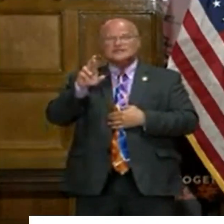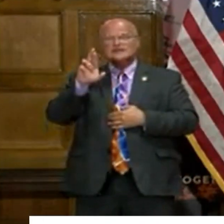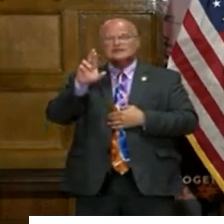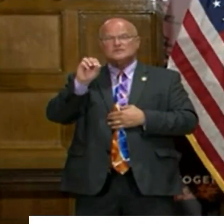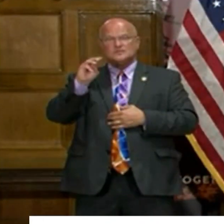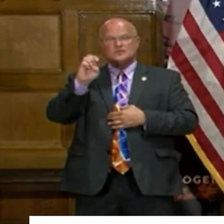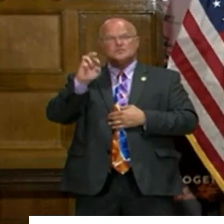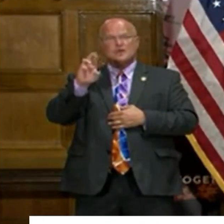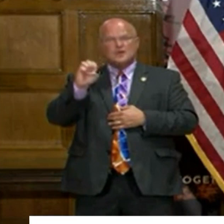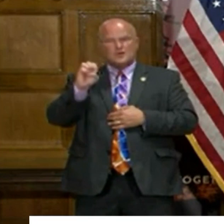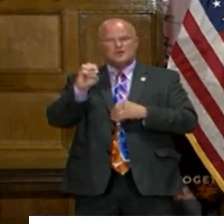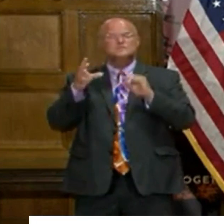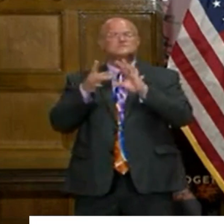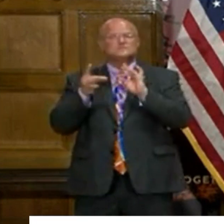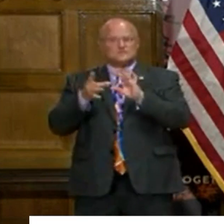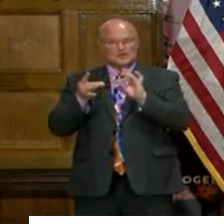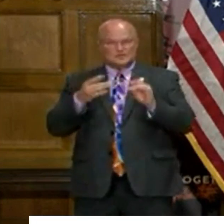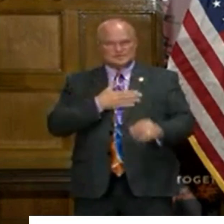Romero for his comments.